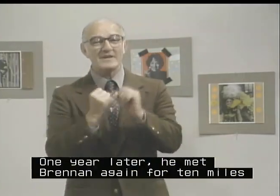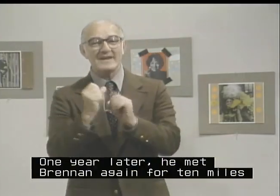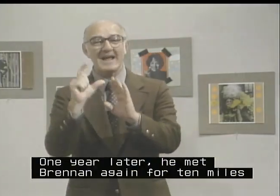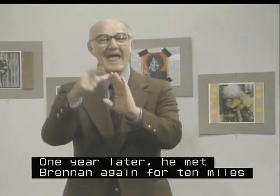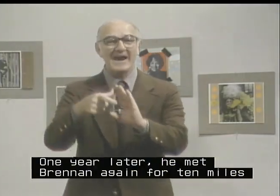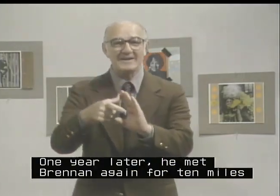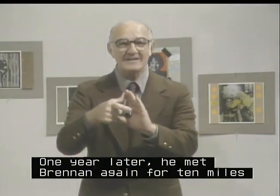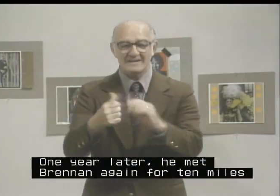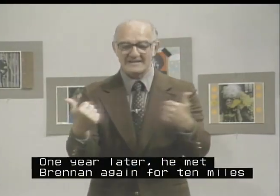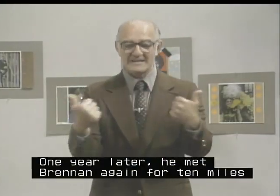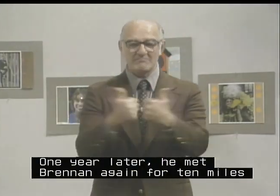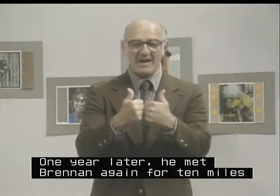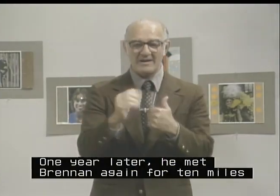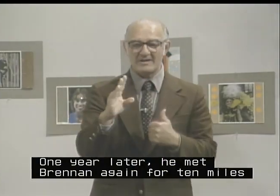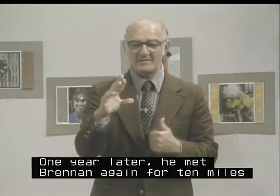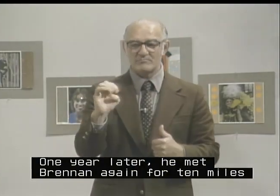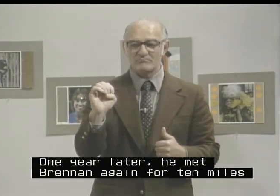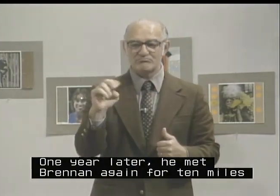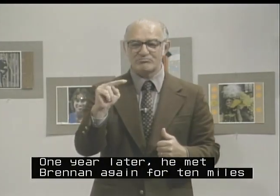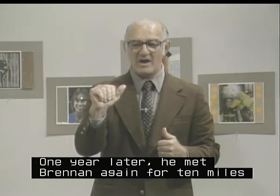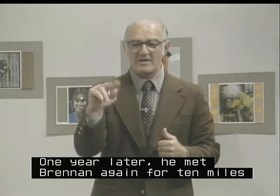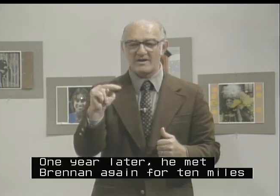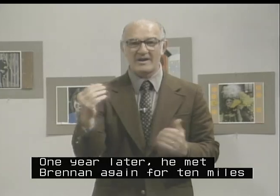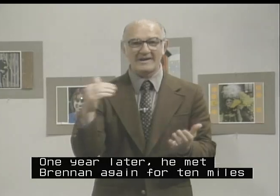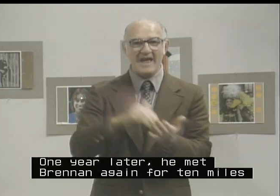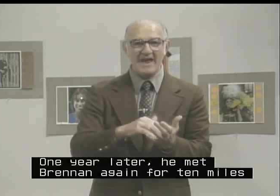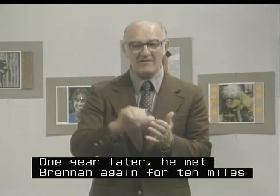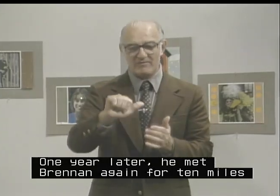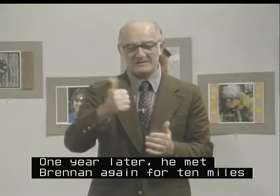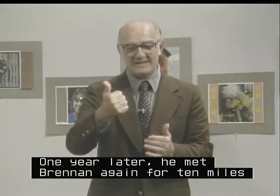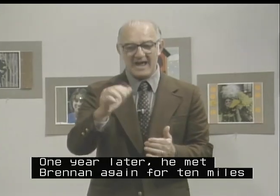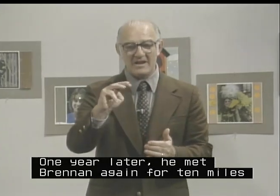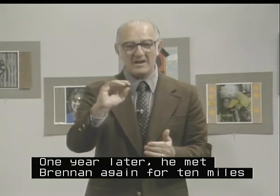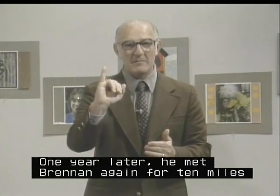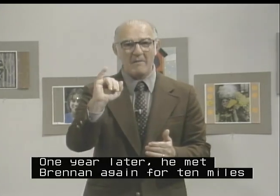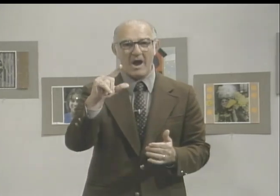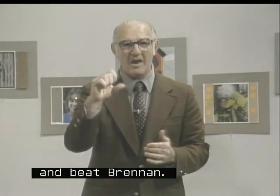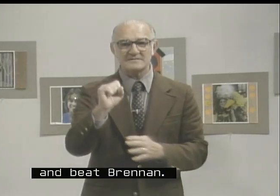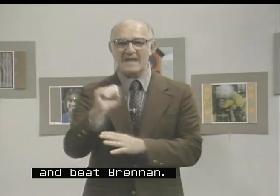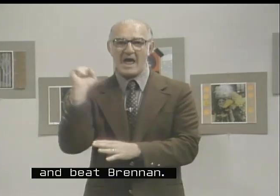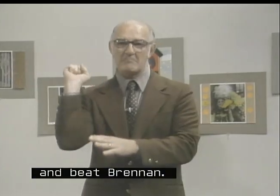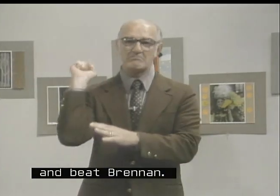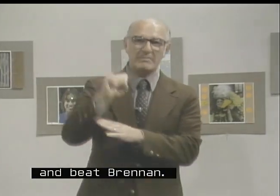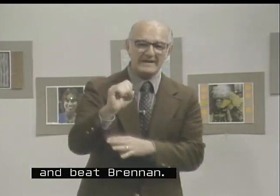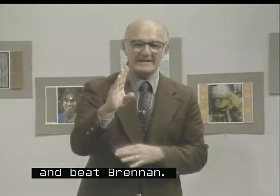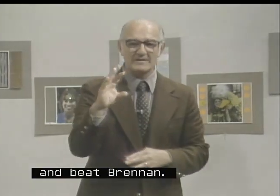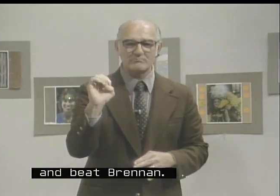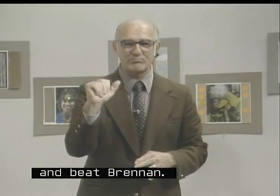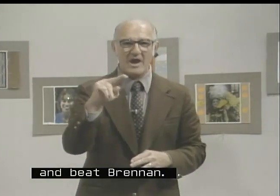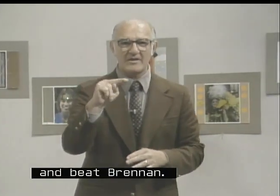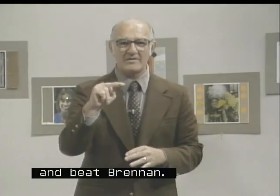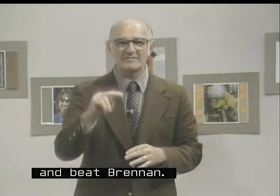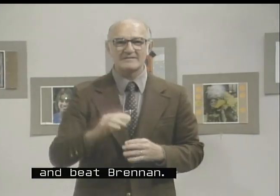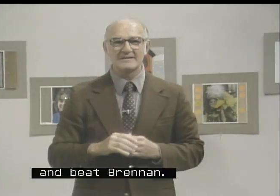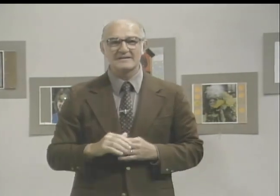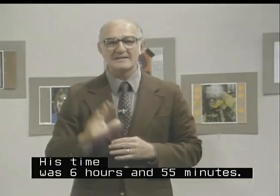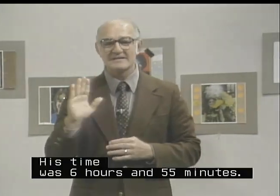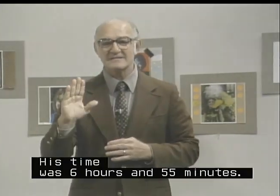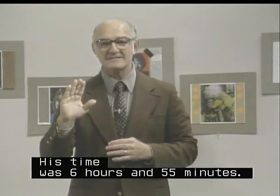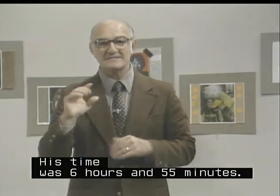1 year later, he met Brennan again for 10 miles and beat Brennan. His